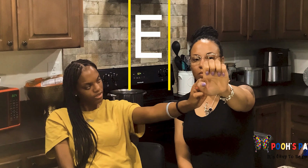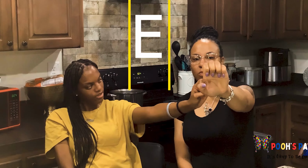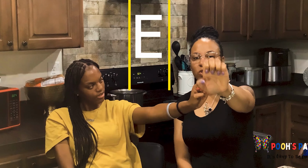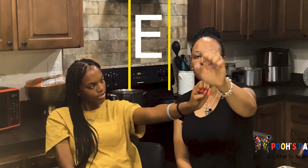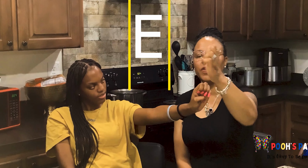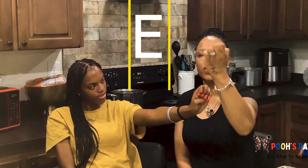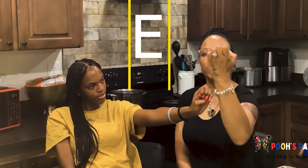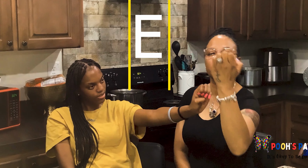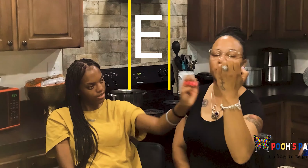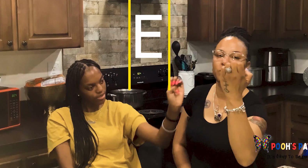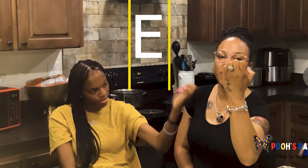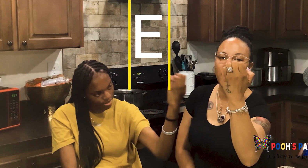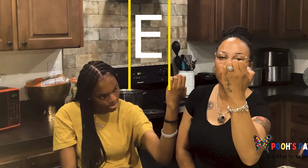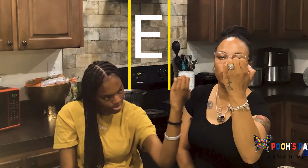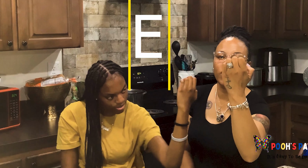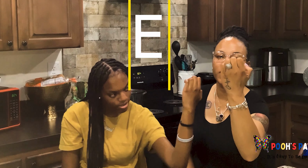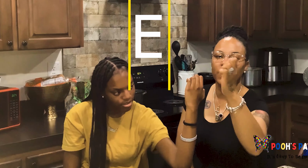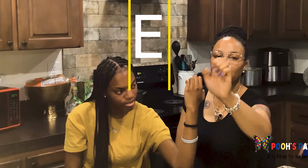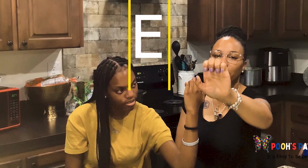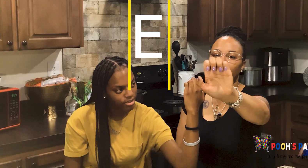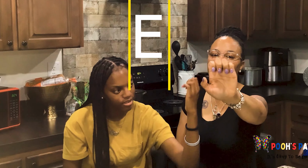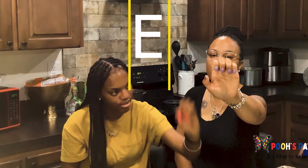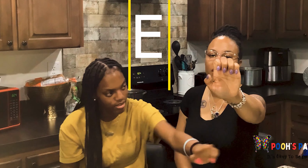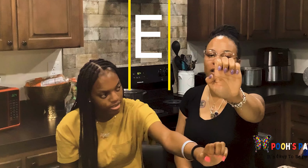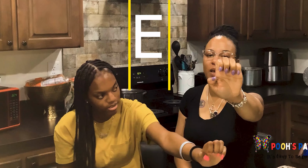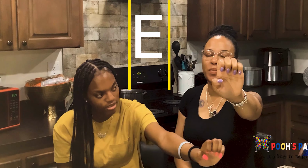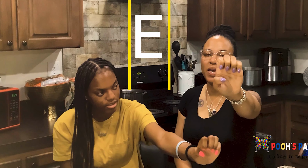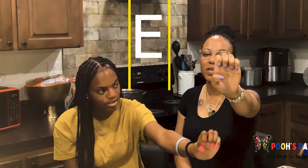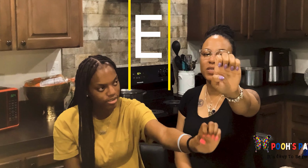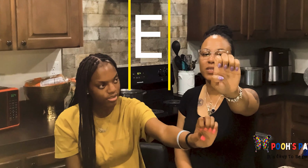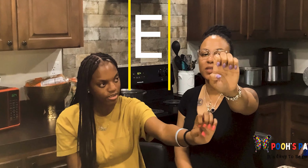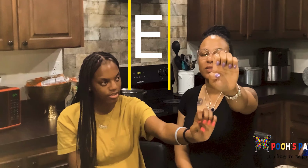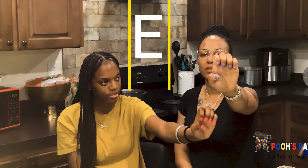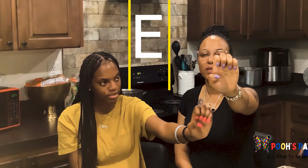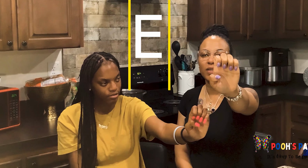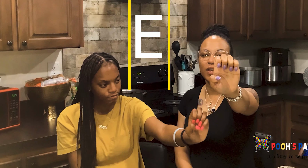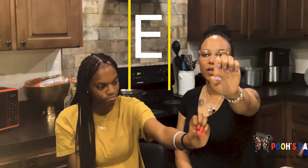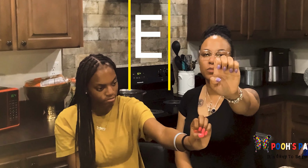with your fingers being joined together, and that makes an E.